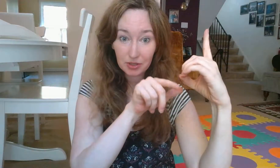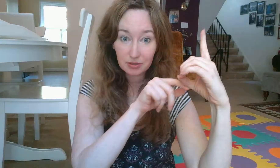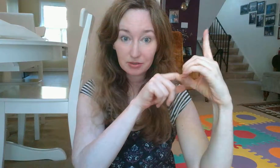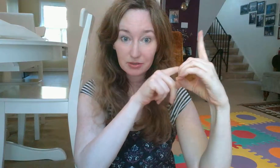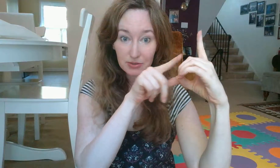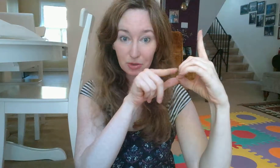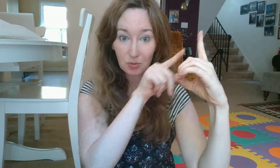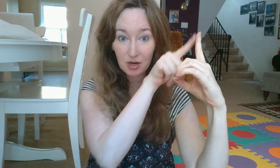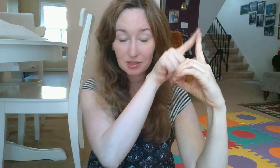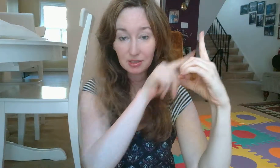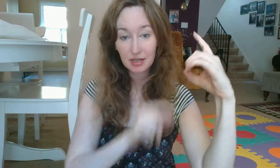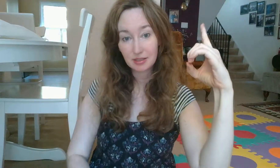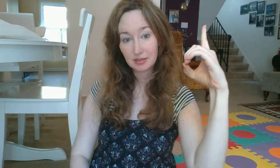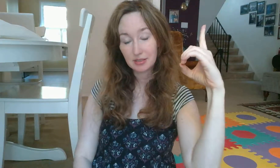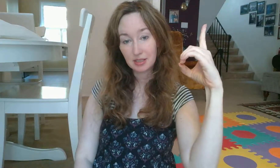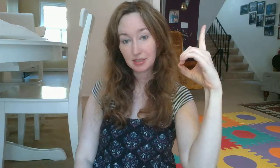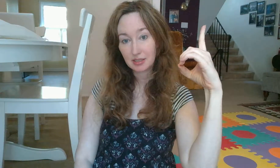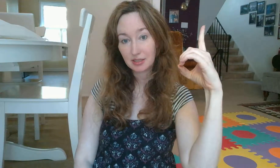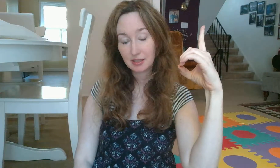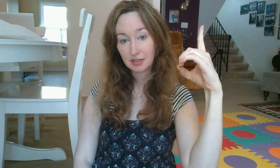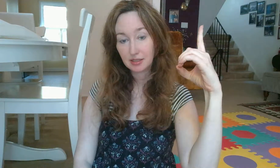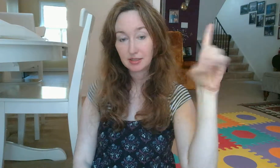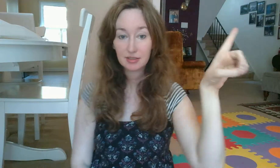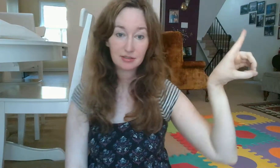the circle part in the line. D.